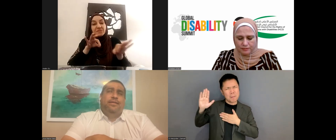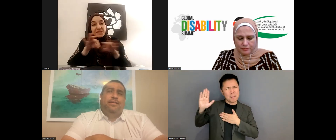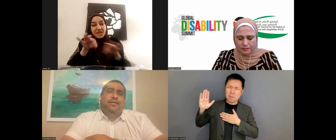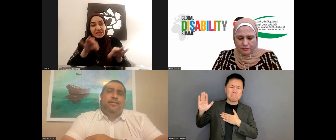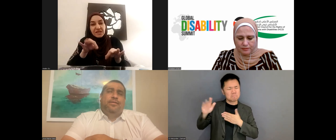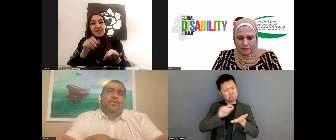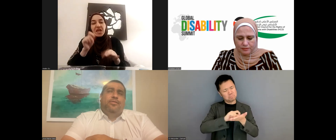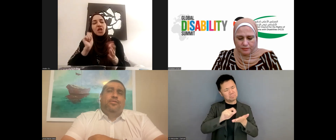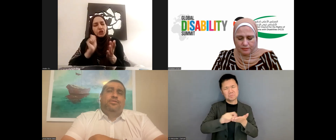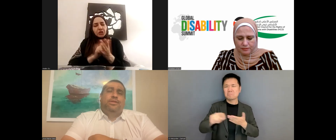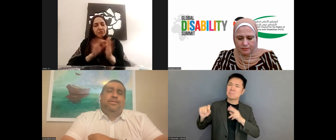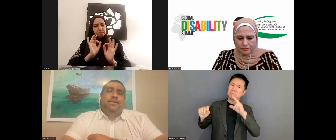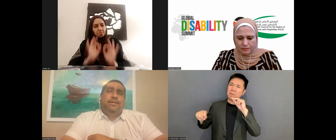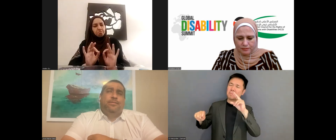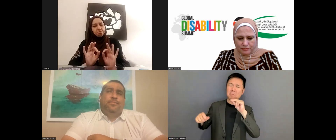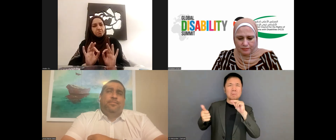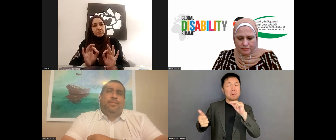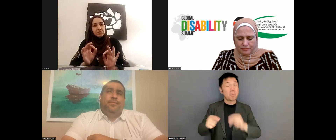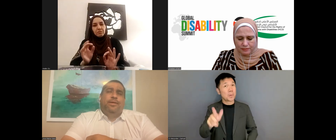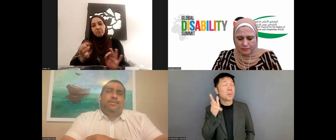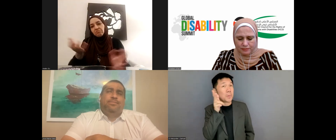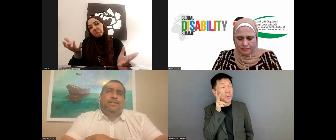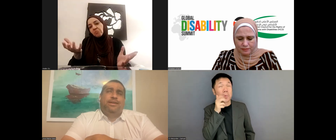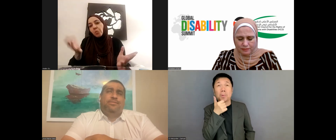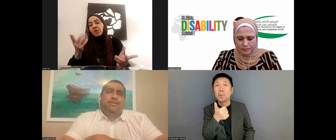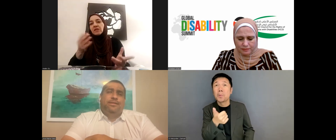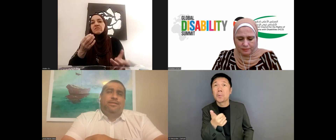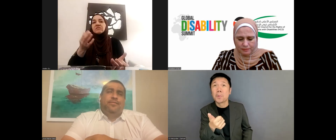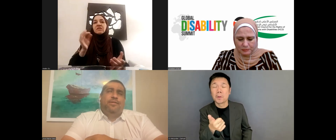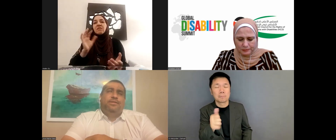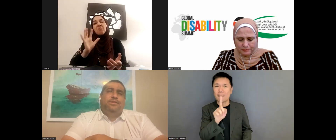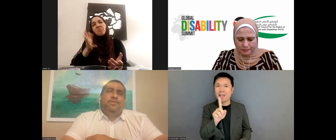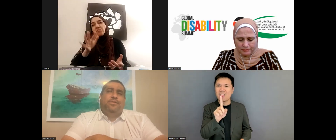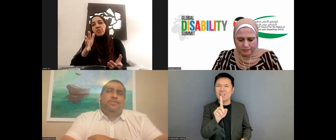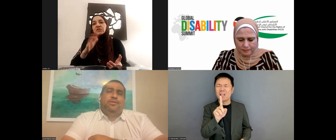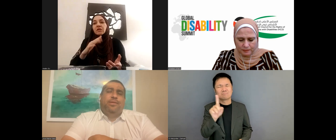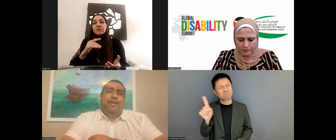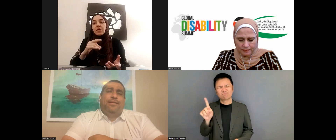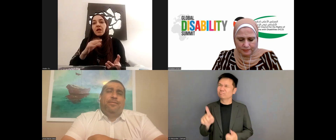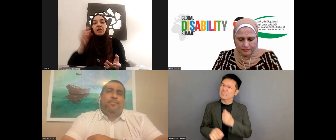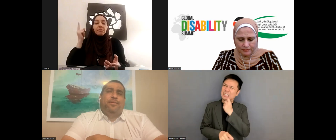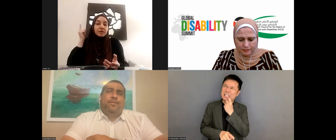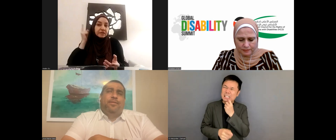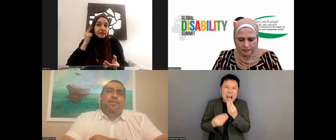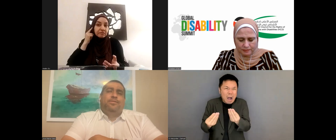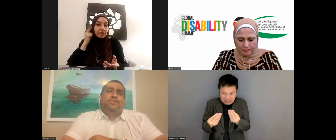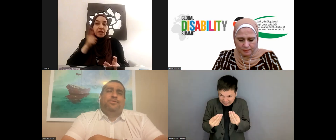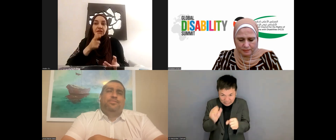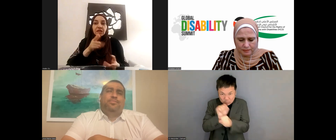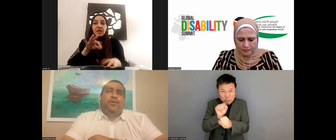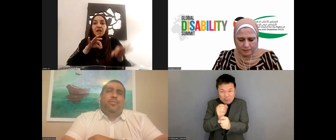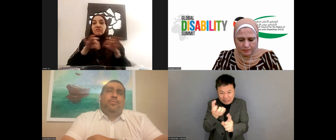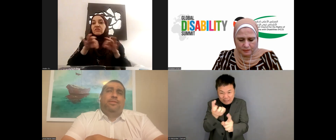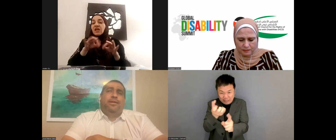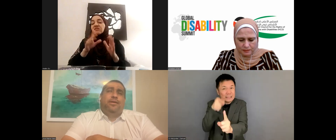say, good to listen, but sometimes very difficult to implement, because